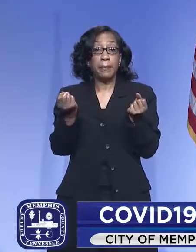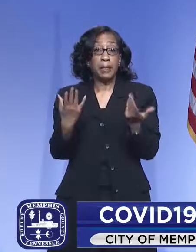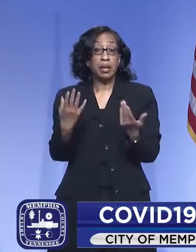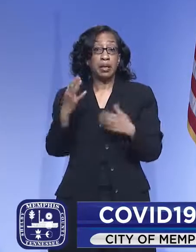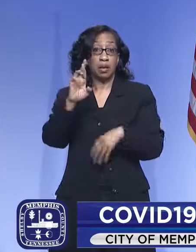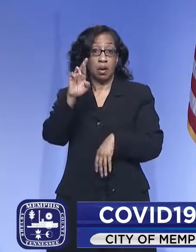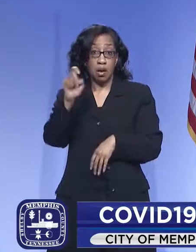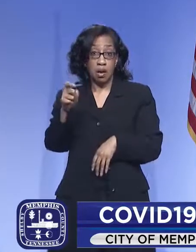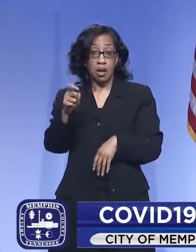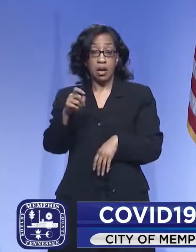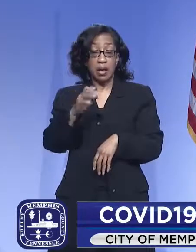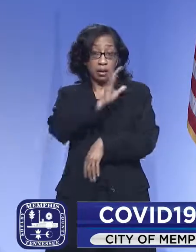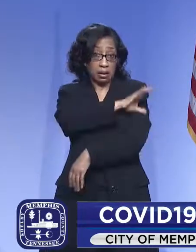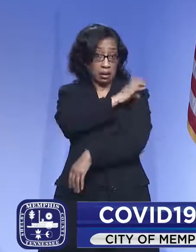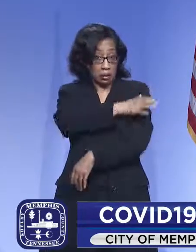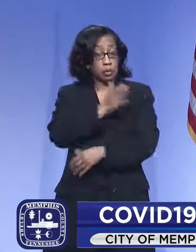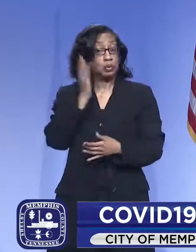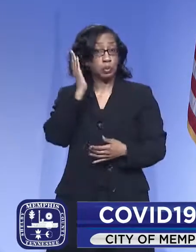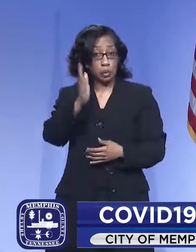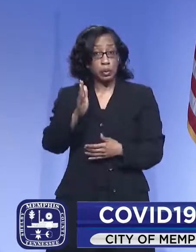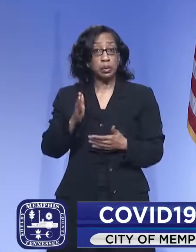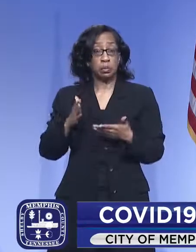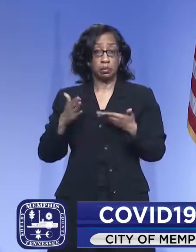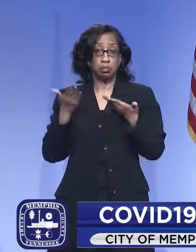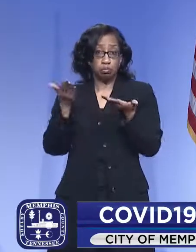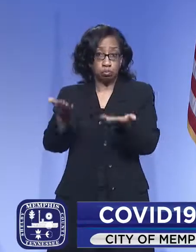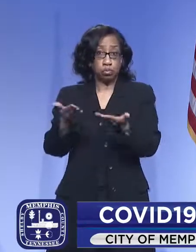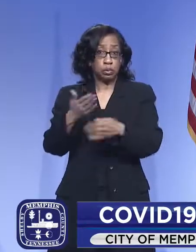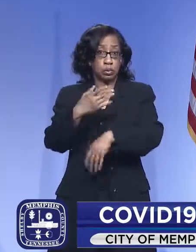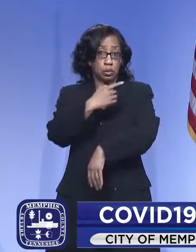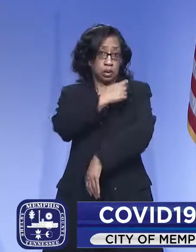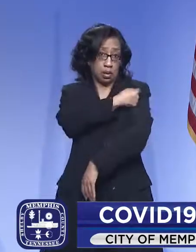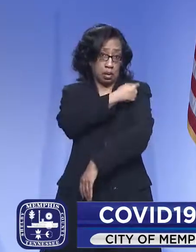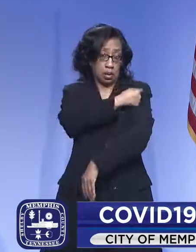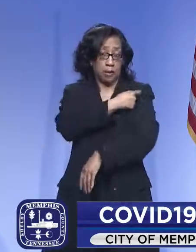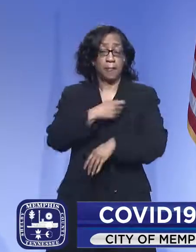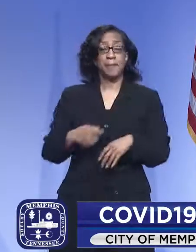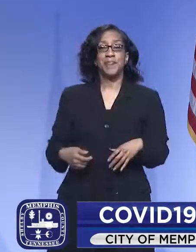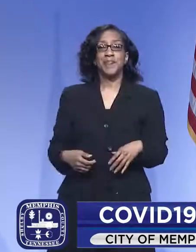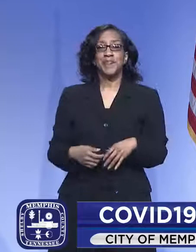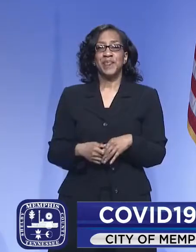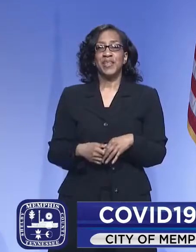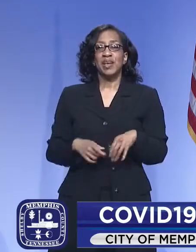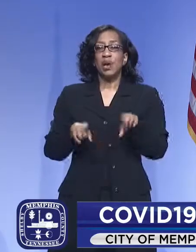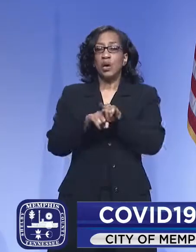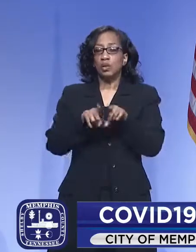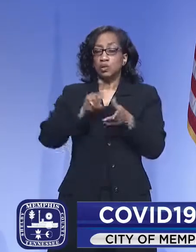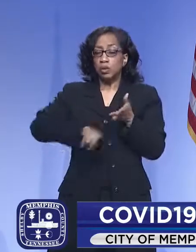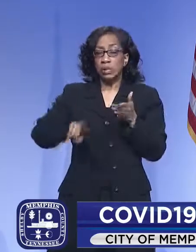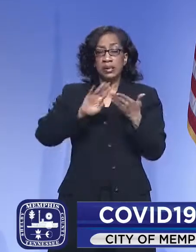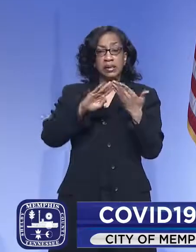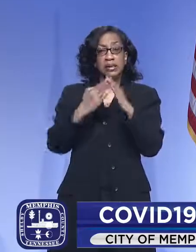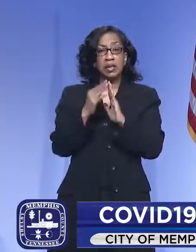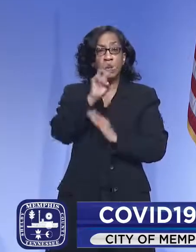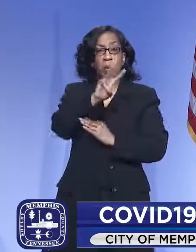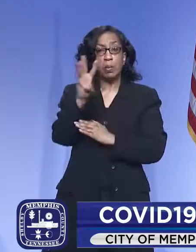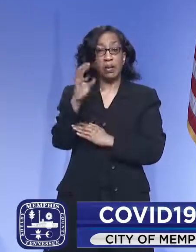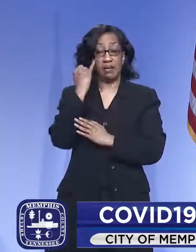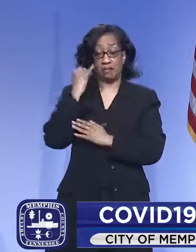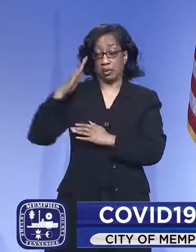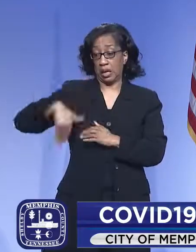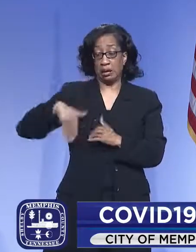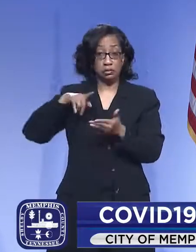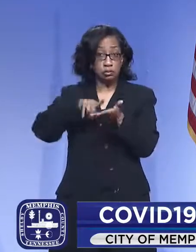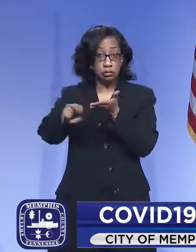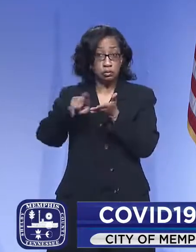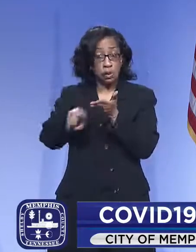be offering vaccines during that period of time. And on that point, if you'll check the city's website, and if you haven't checked in a